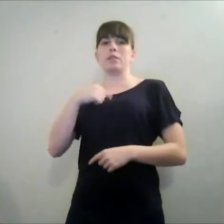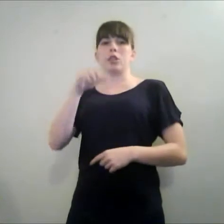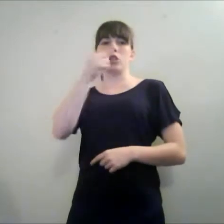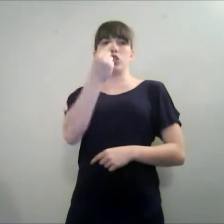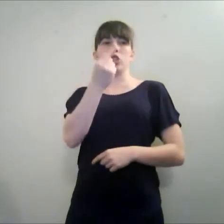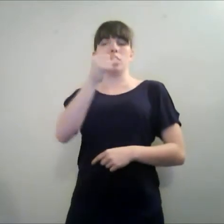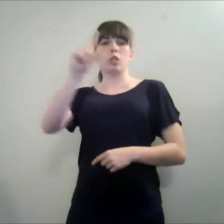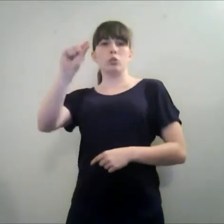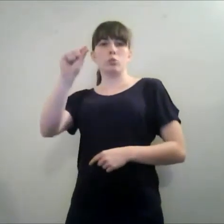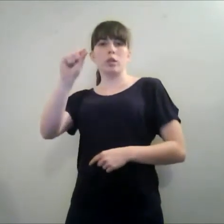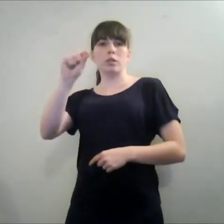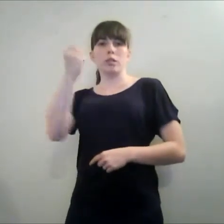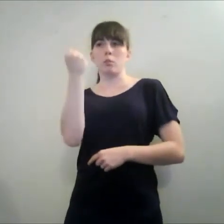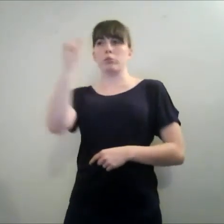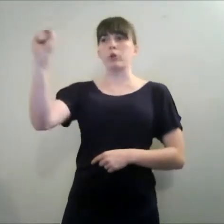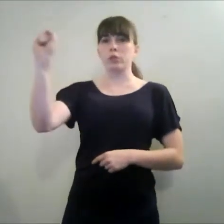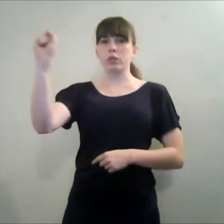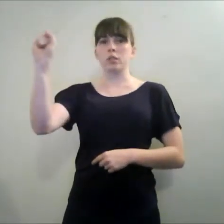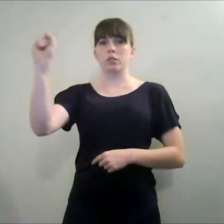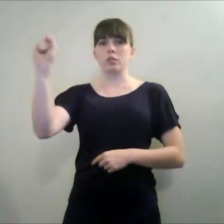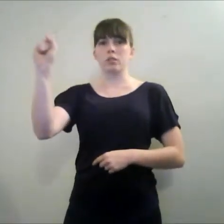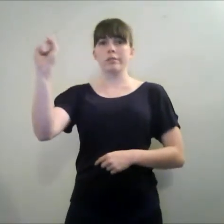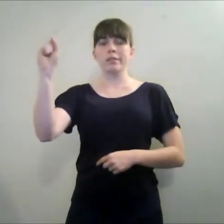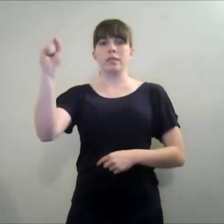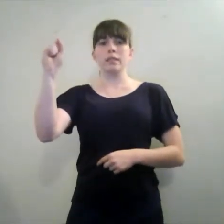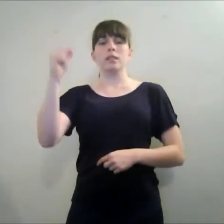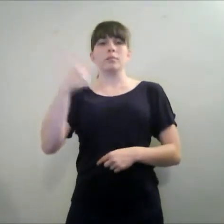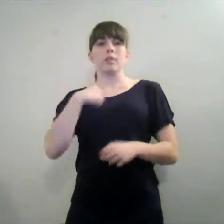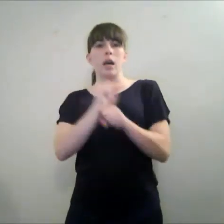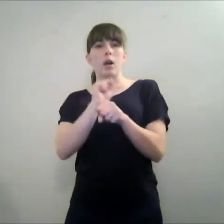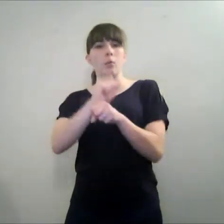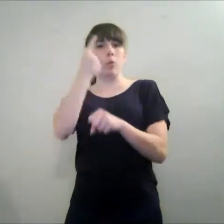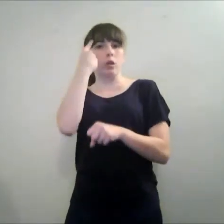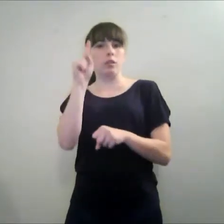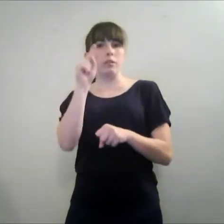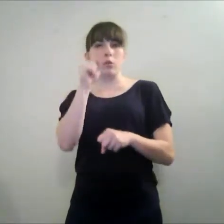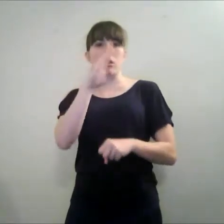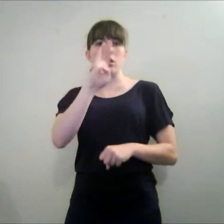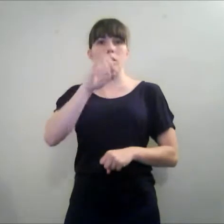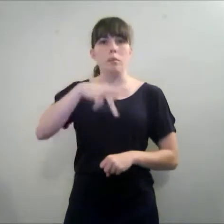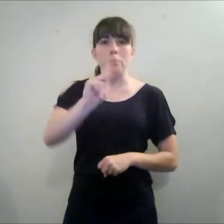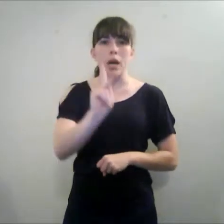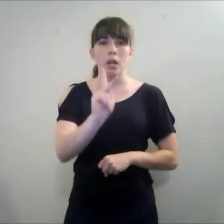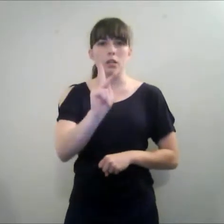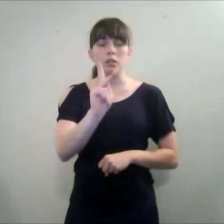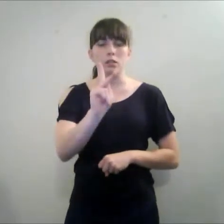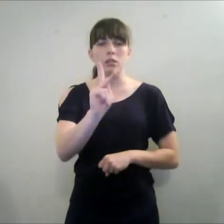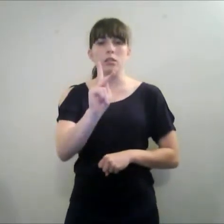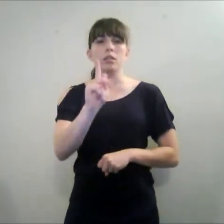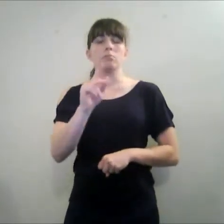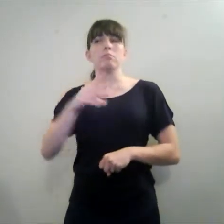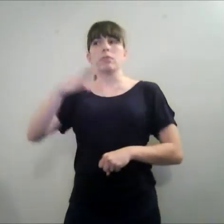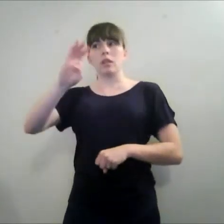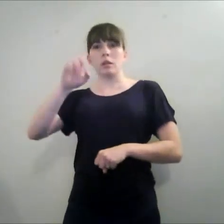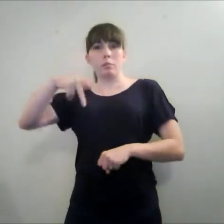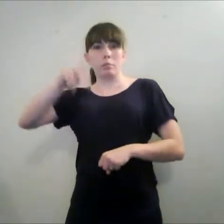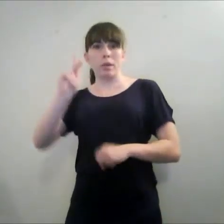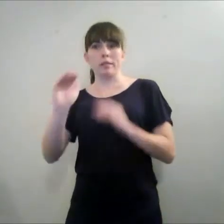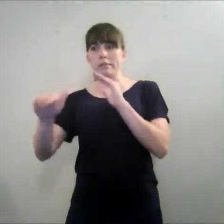bank saying, please don't wear a suit because it'll inflame the protesters. Obviously, I look pretty good in a suit, frankly, so you can see why it would drive me